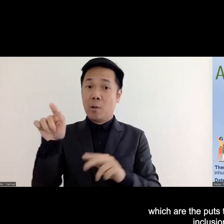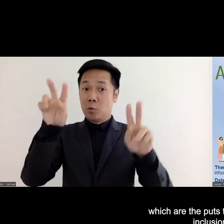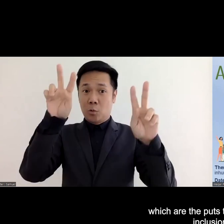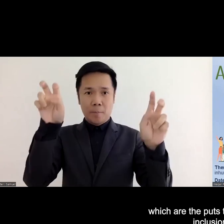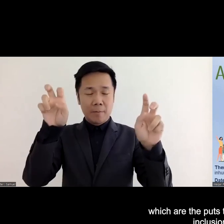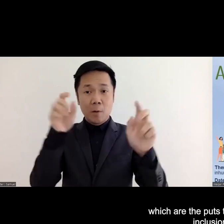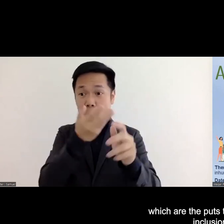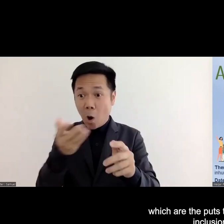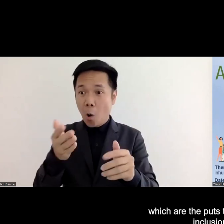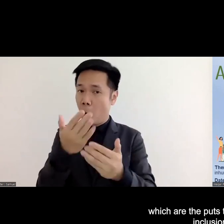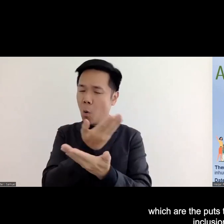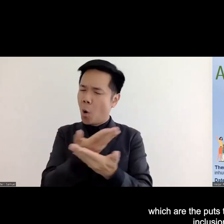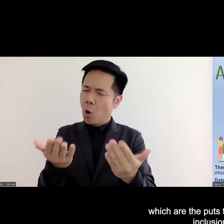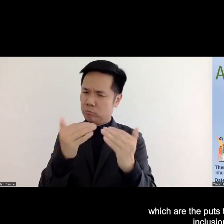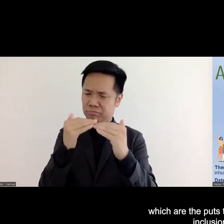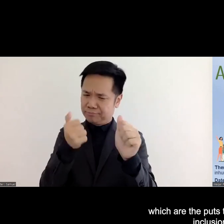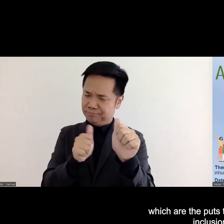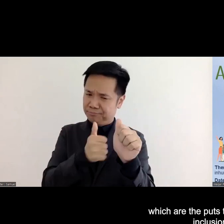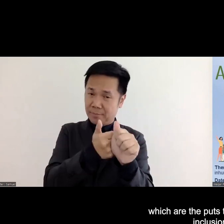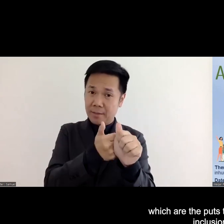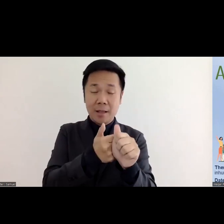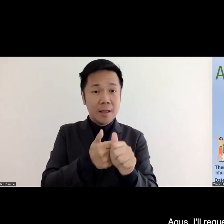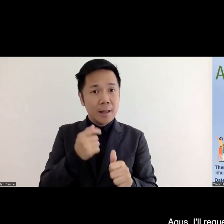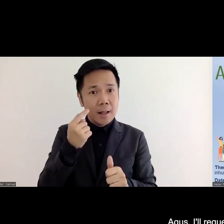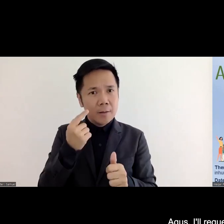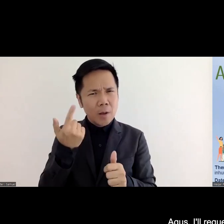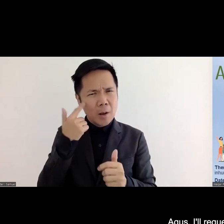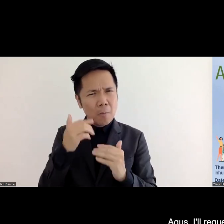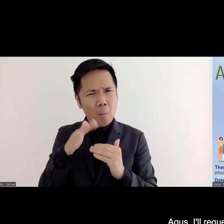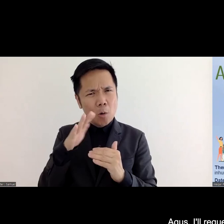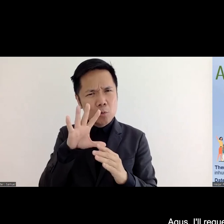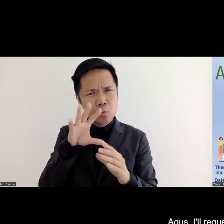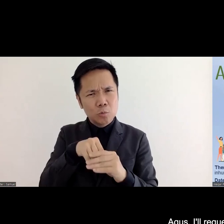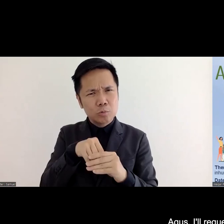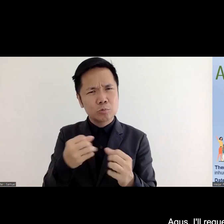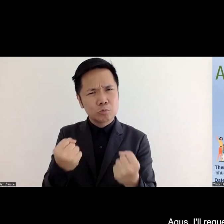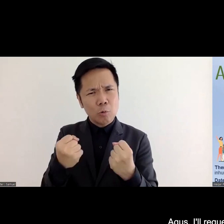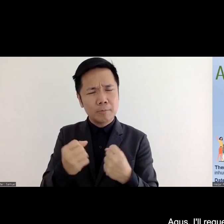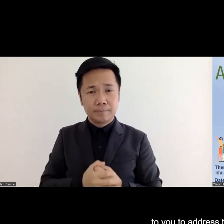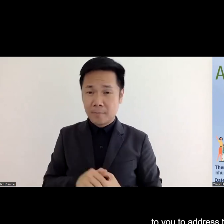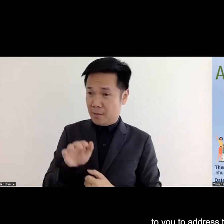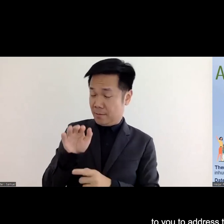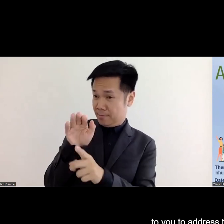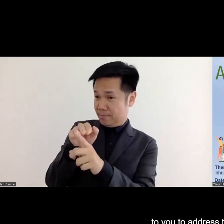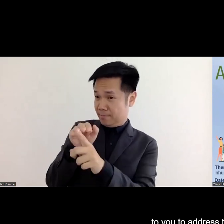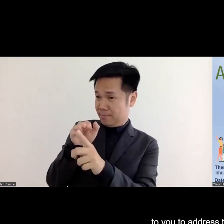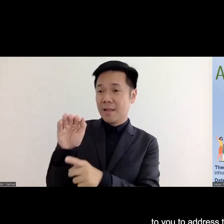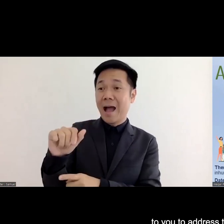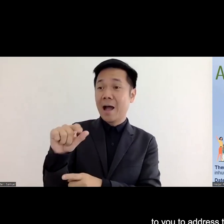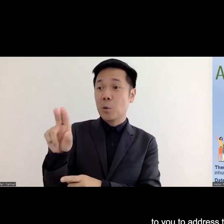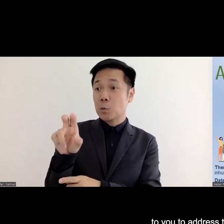the inputs to have better inclusion? Agus, I will request again to you